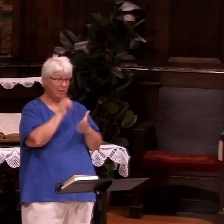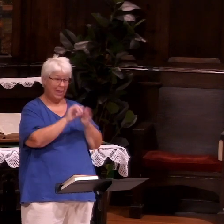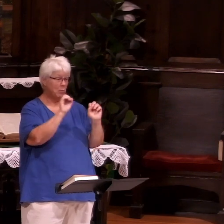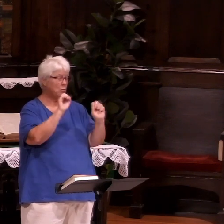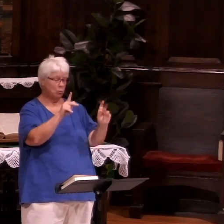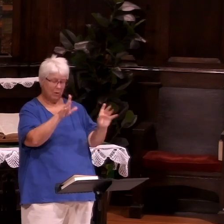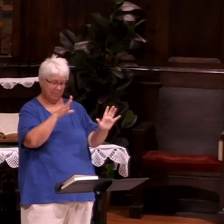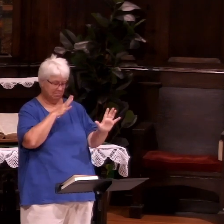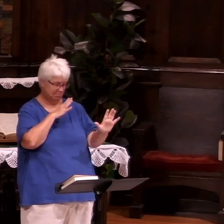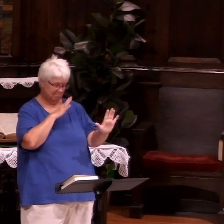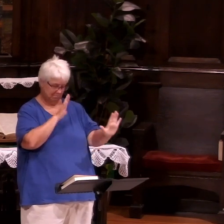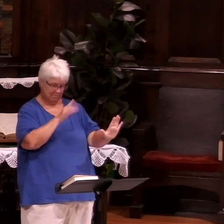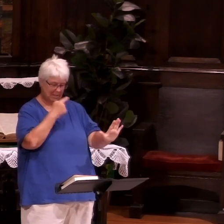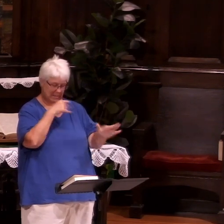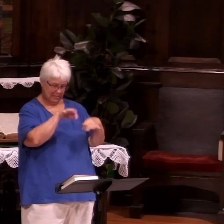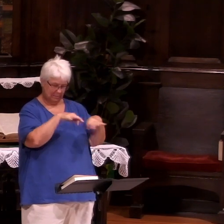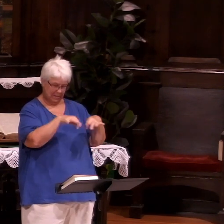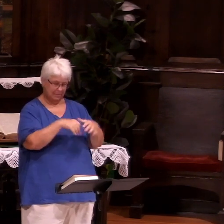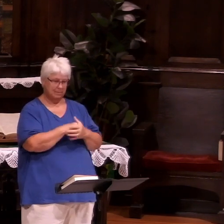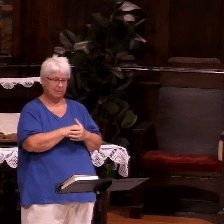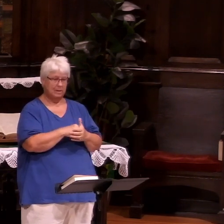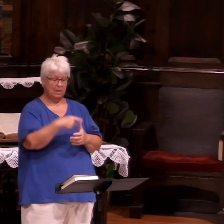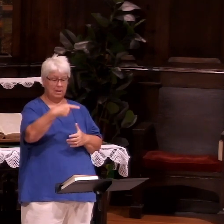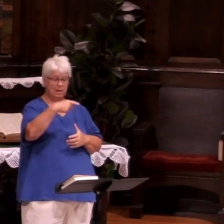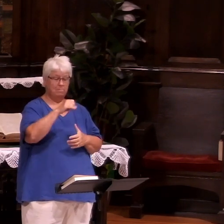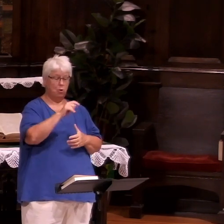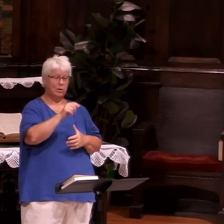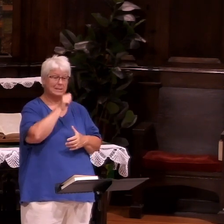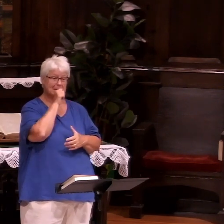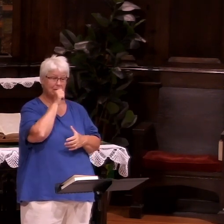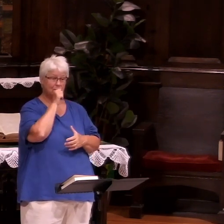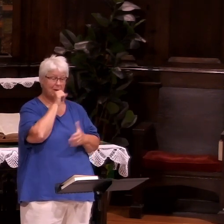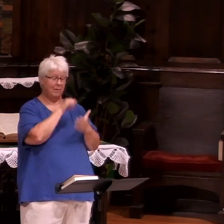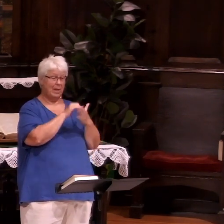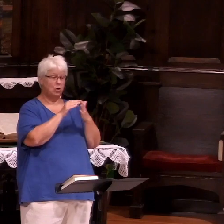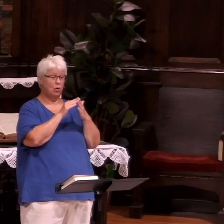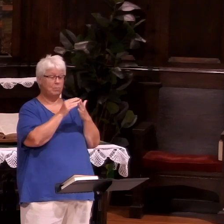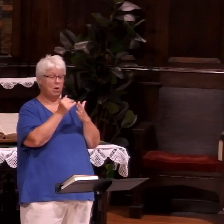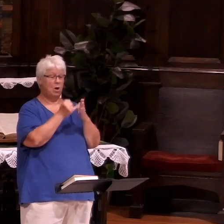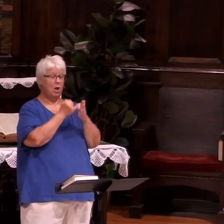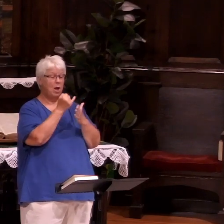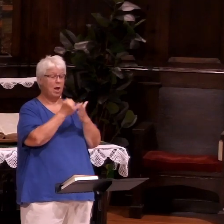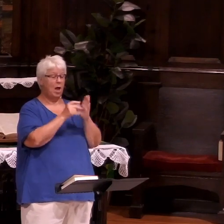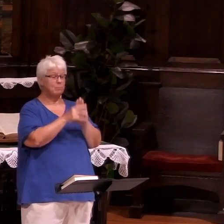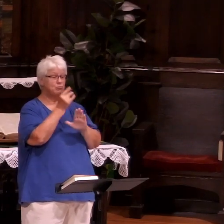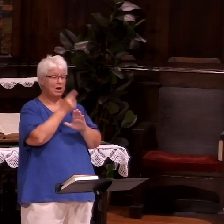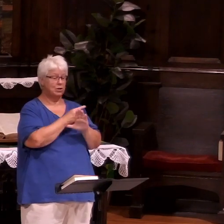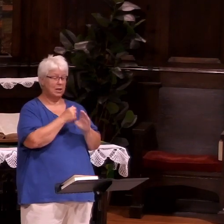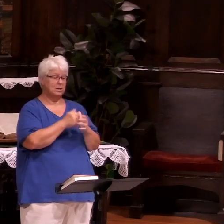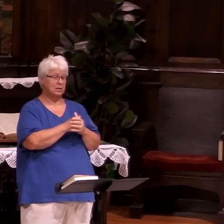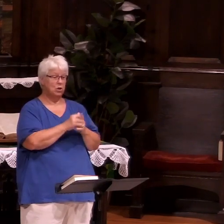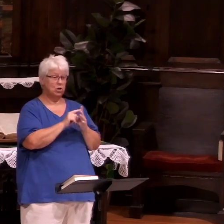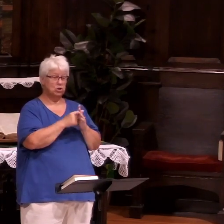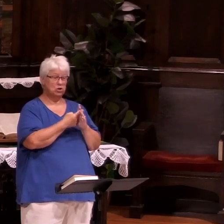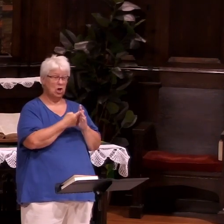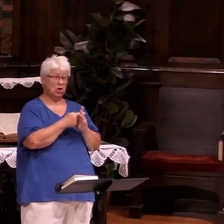okay. Here's the gist. Post Secret is a community art project started by Frank Warren